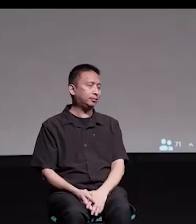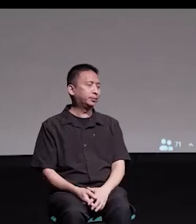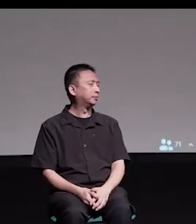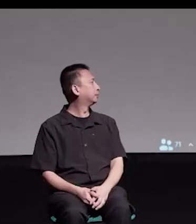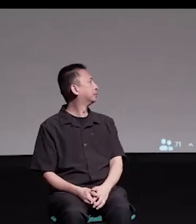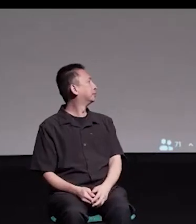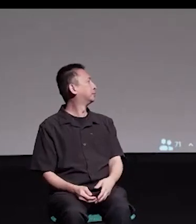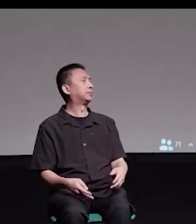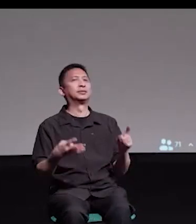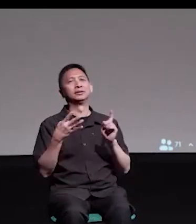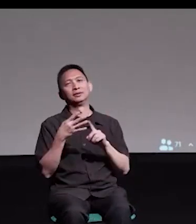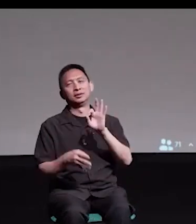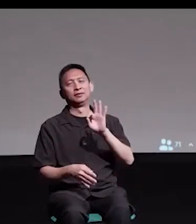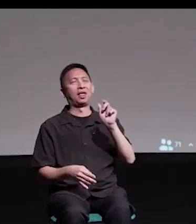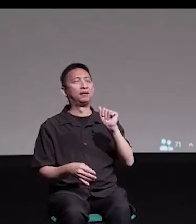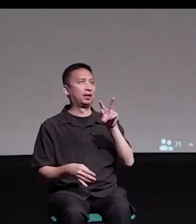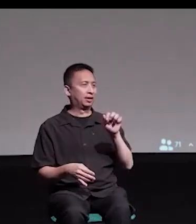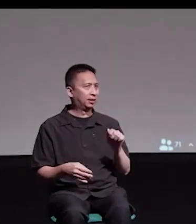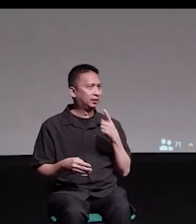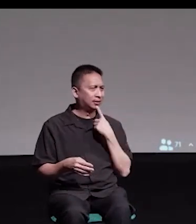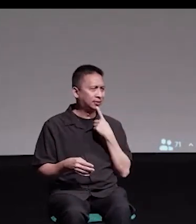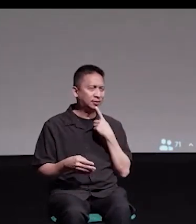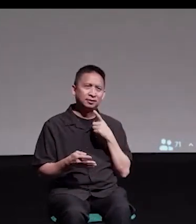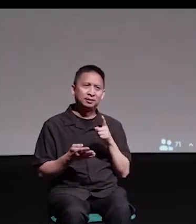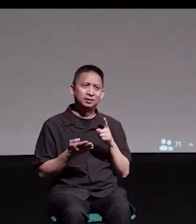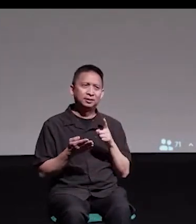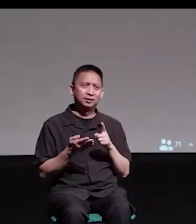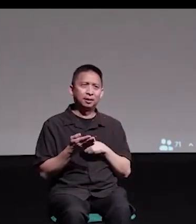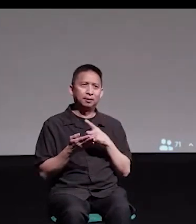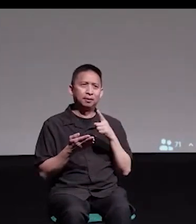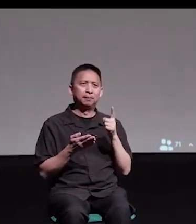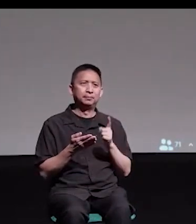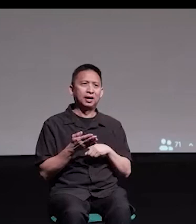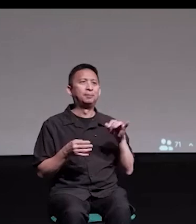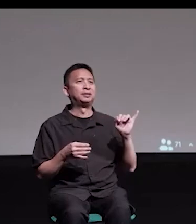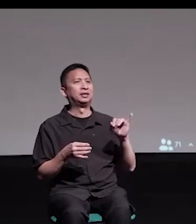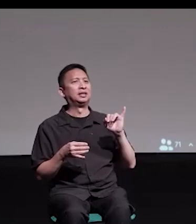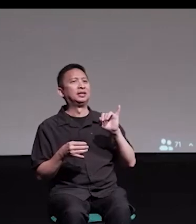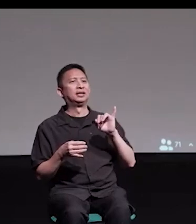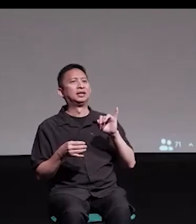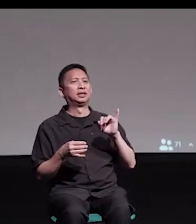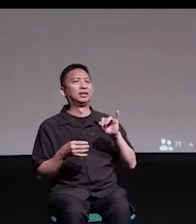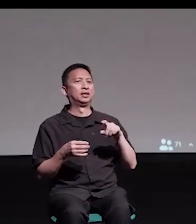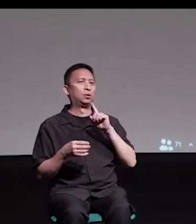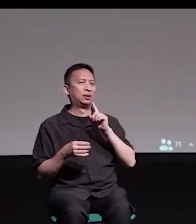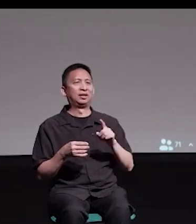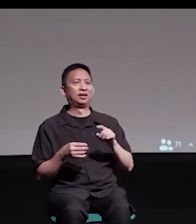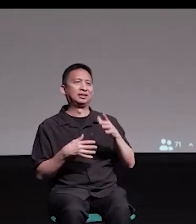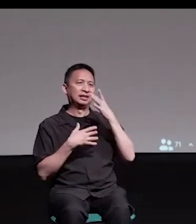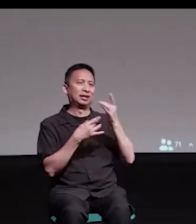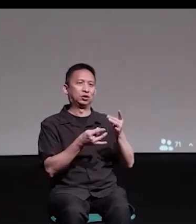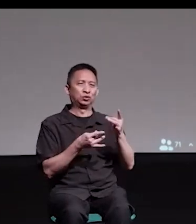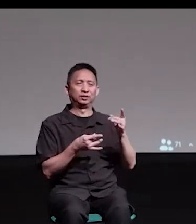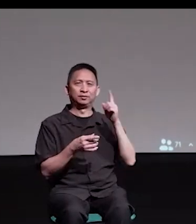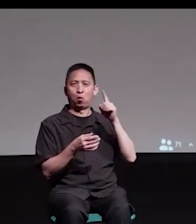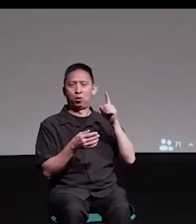And there's also the solitude that is inherent to the work that we do. I don't mean a director sitting next to me at